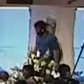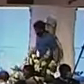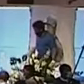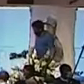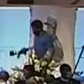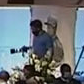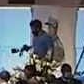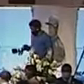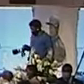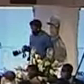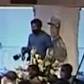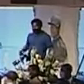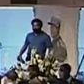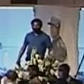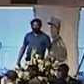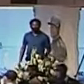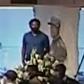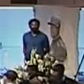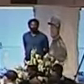Jesus.